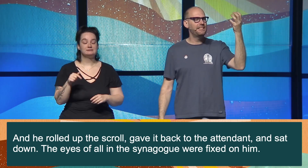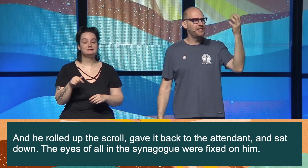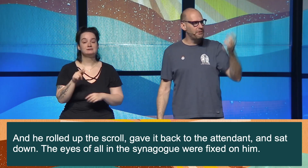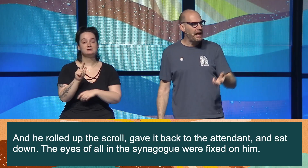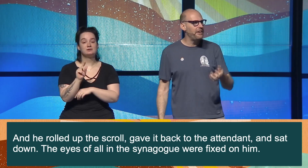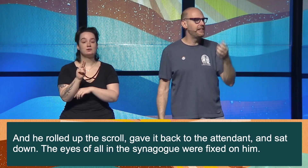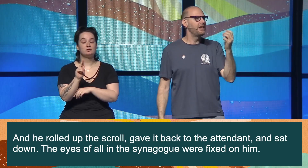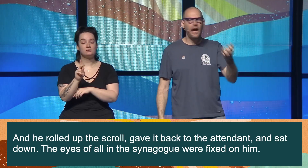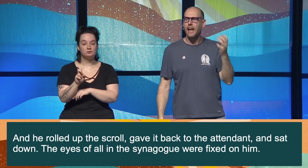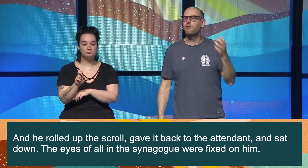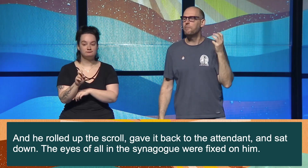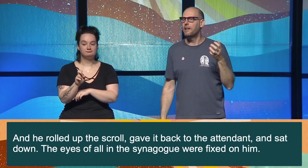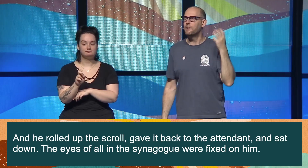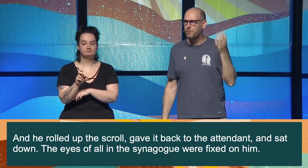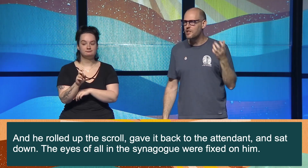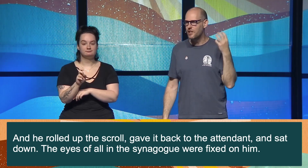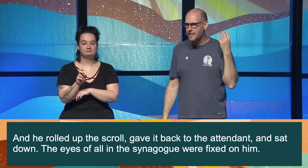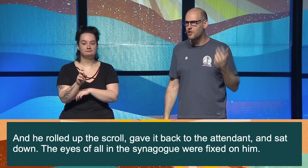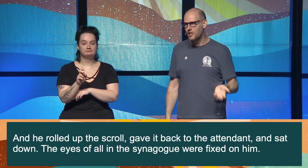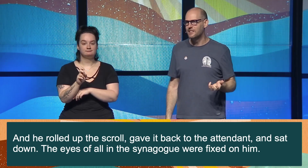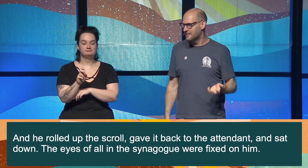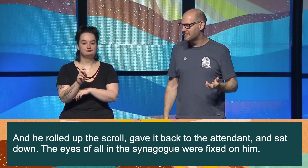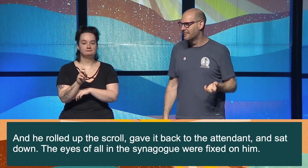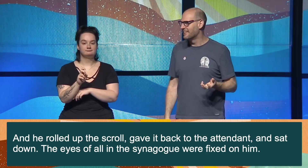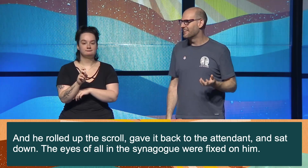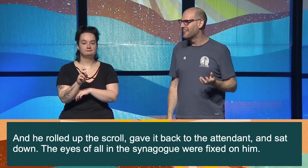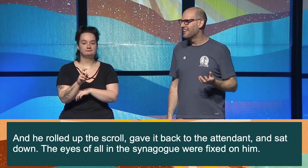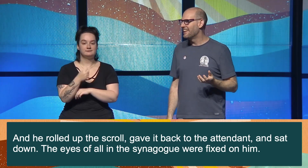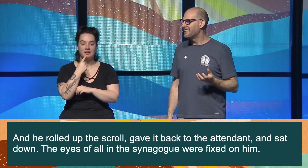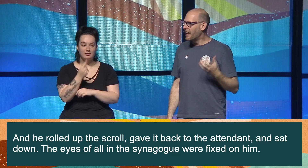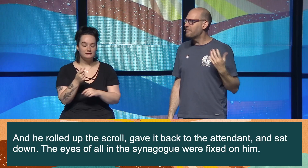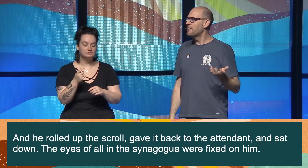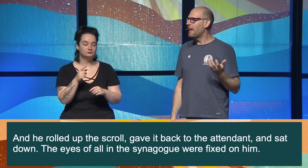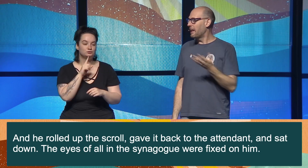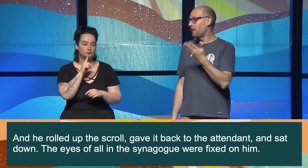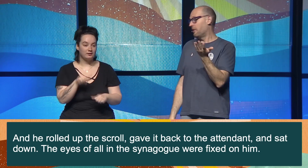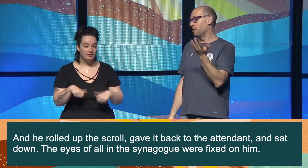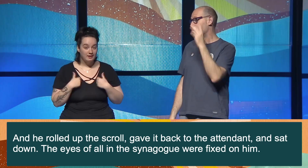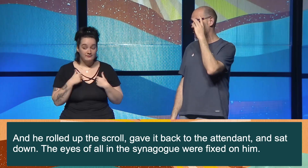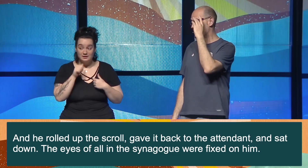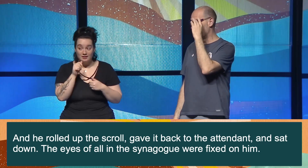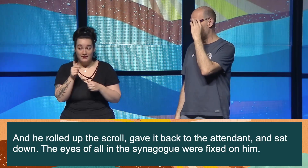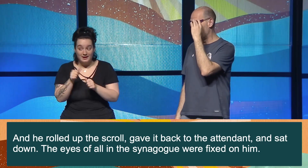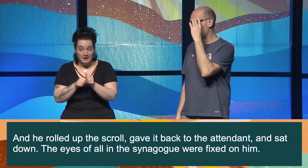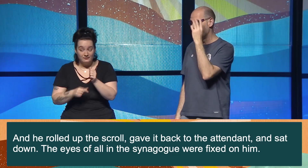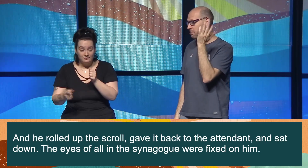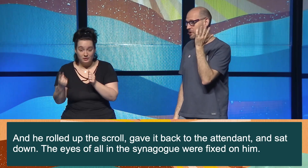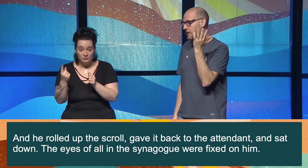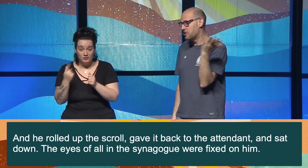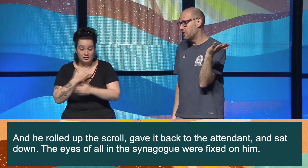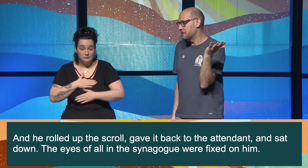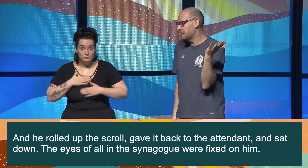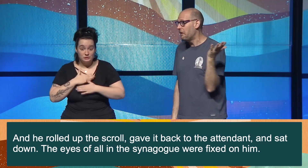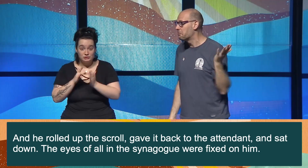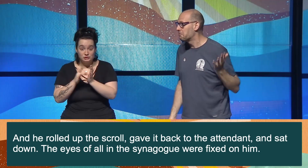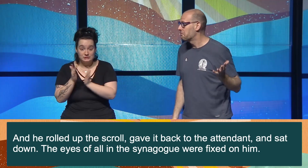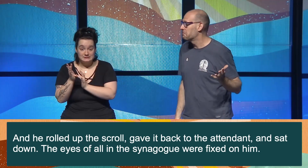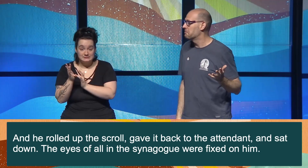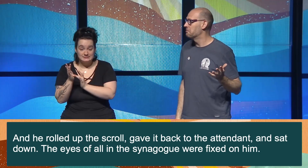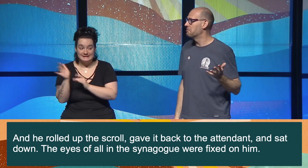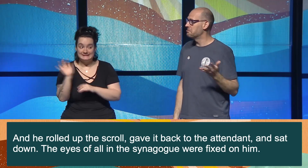giving us this reality that not everybody appreciated Jesus. I don't know if you know this or not everybody appreciates Jesus